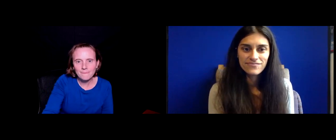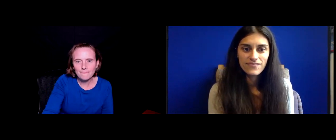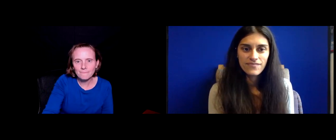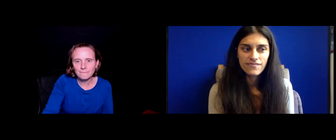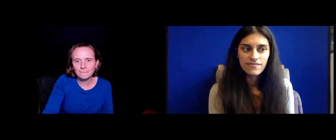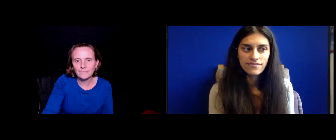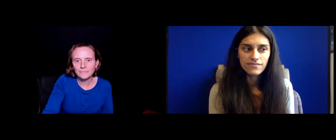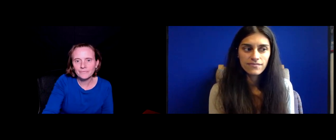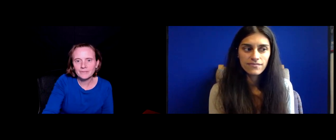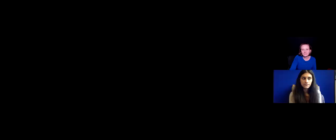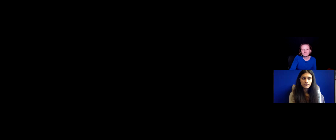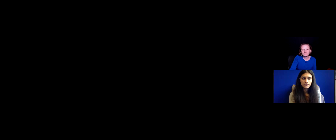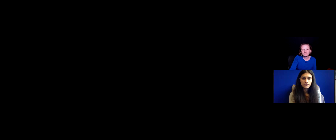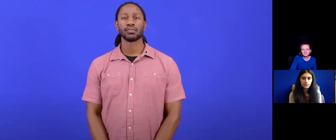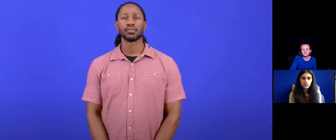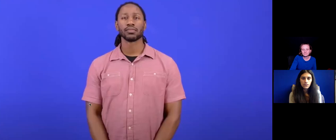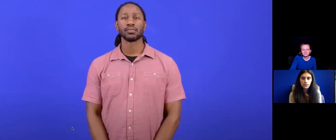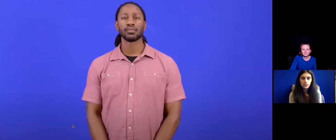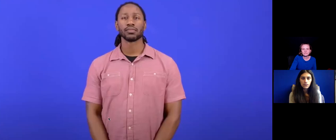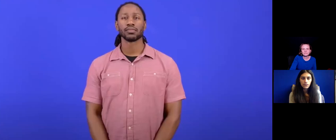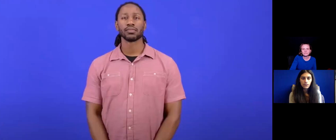voice interpreted, so please enjoy.